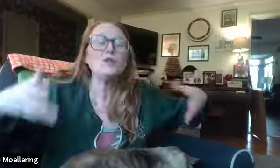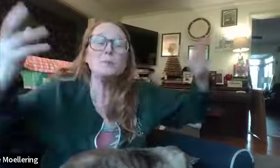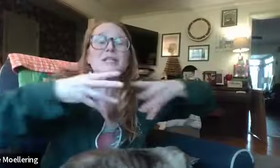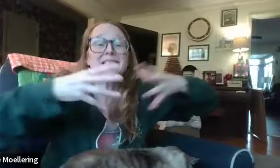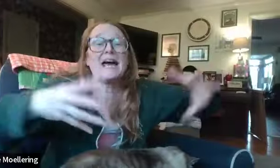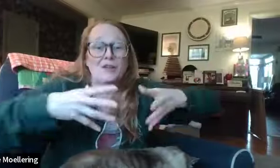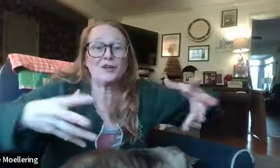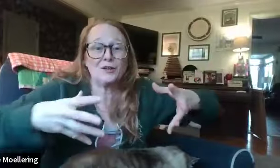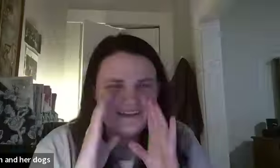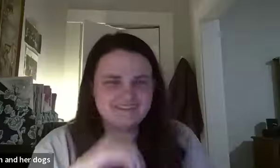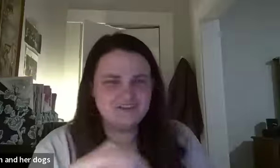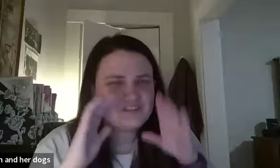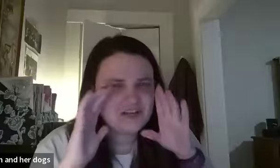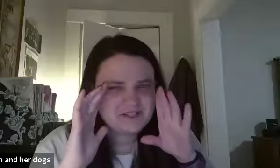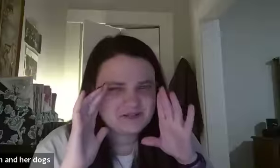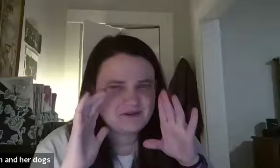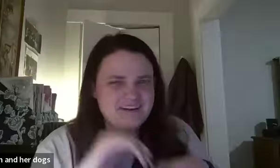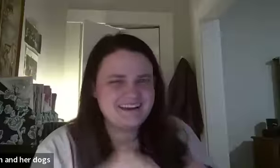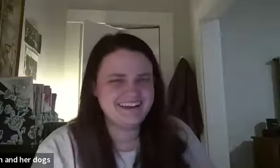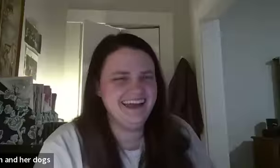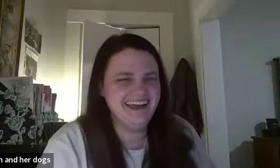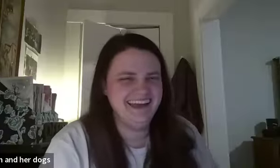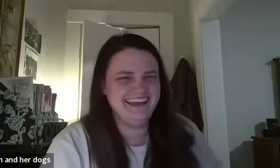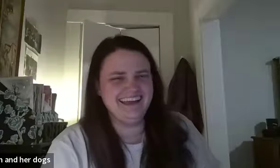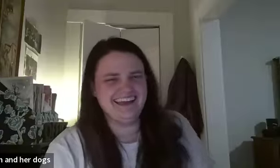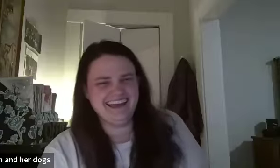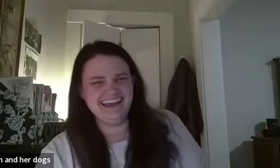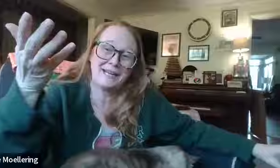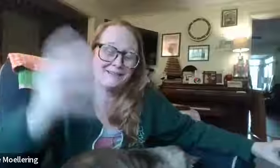You can could put talk it about your together. spring break. You could talk Yeah. about your spring break. You can.